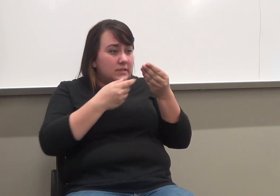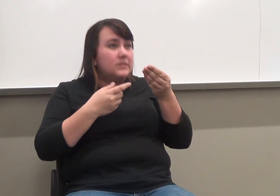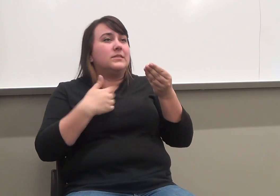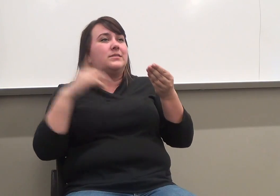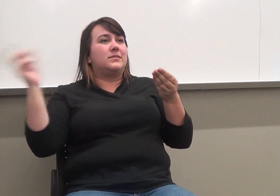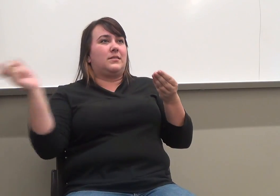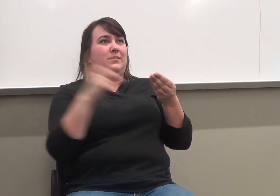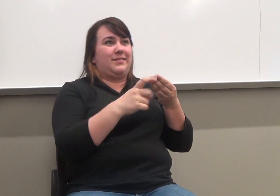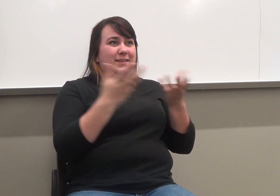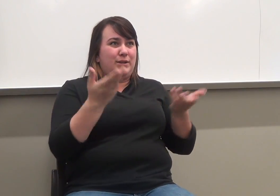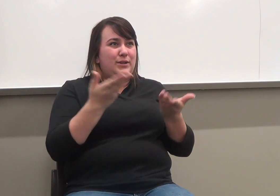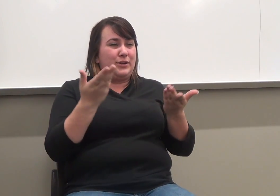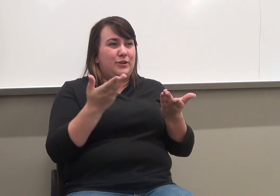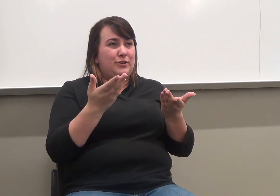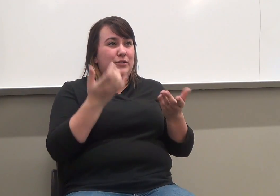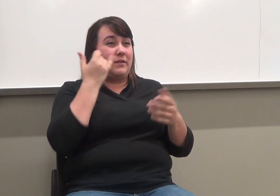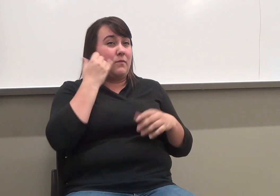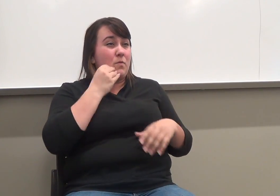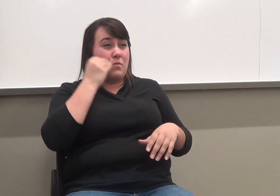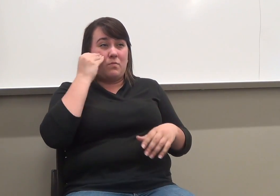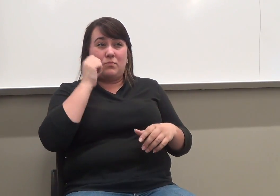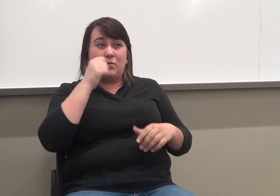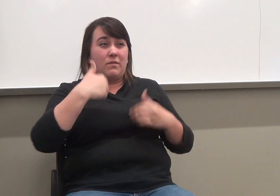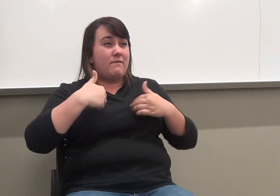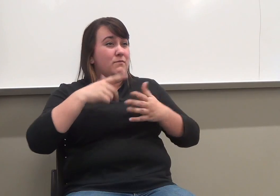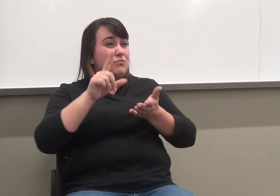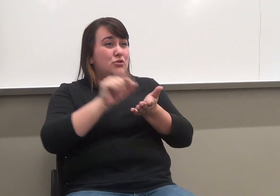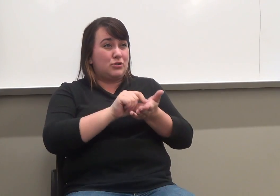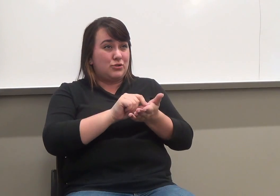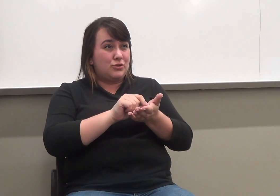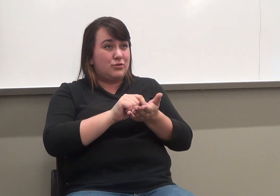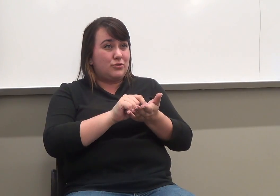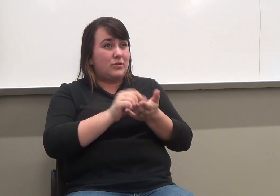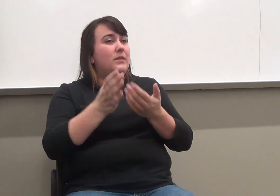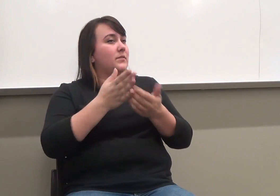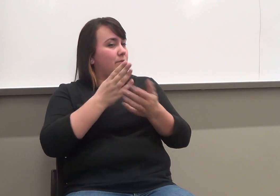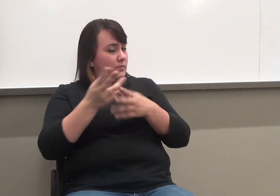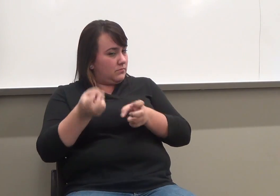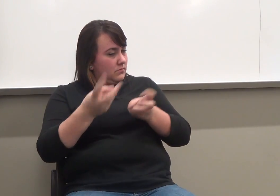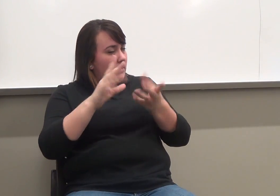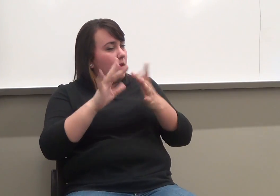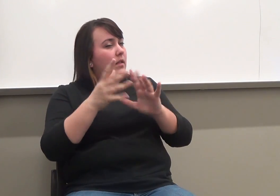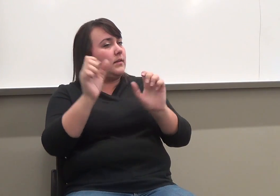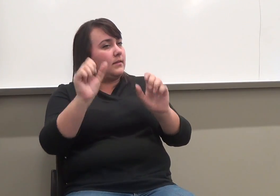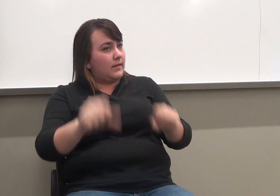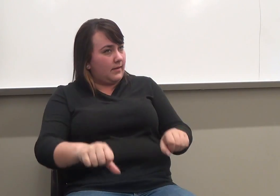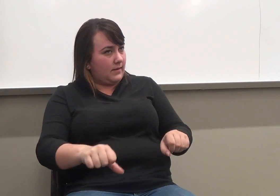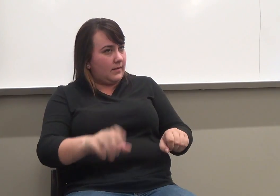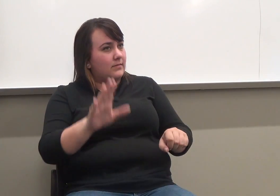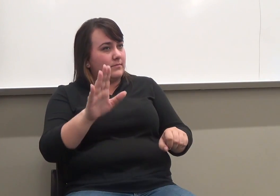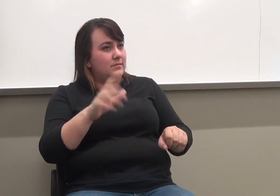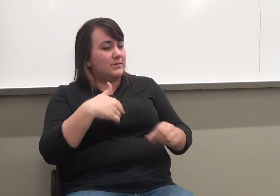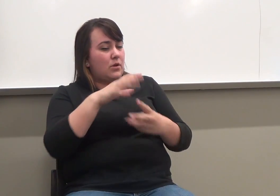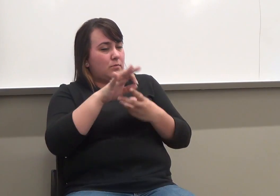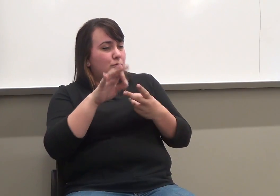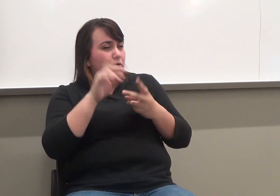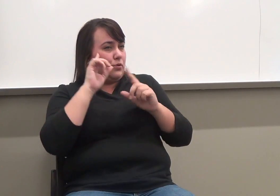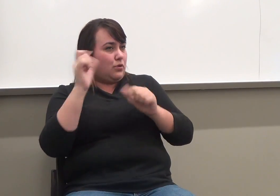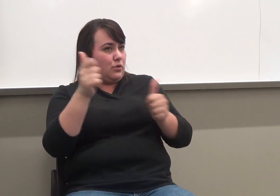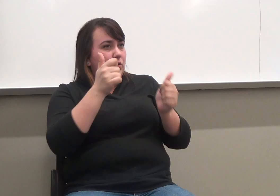have access to a printer at home, and even though you can turn in papers online, I'm making that optional, for the